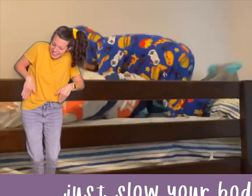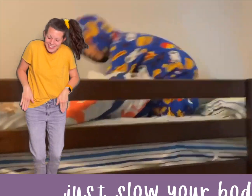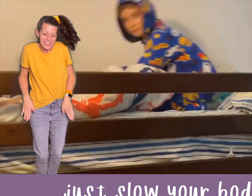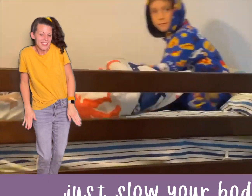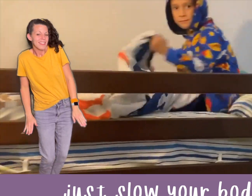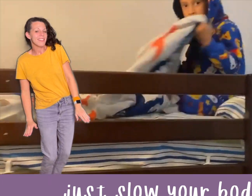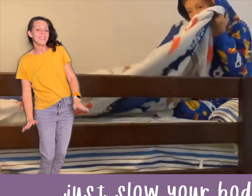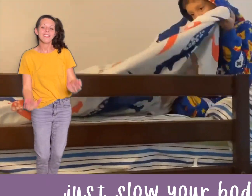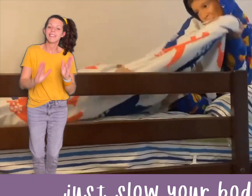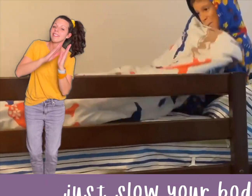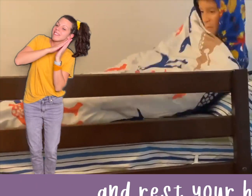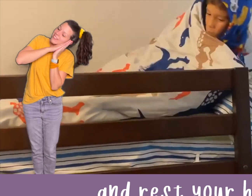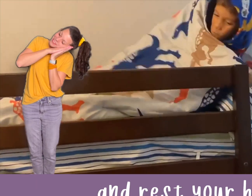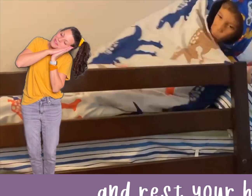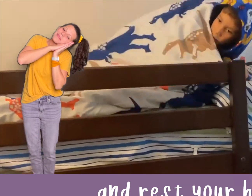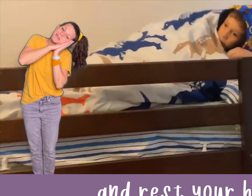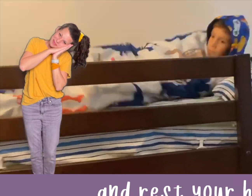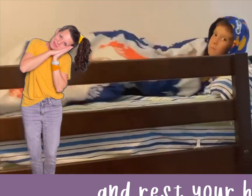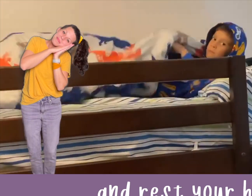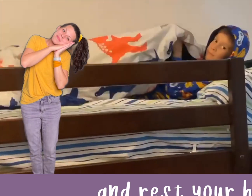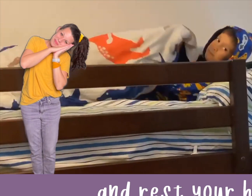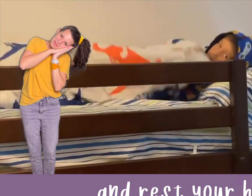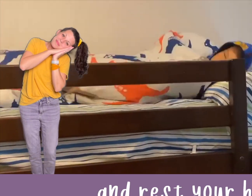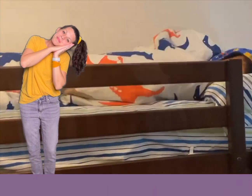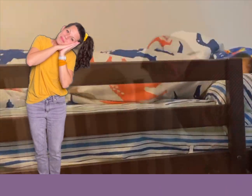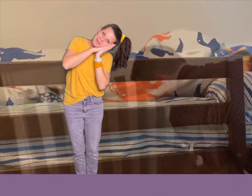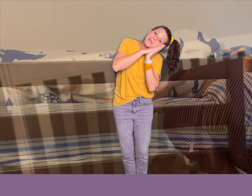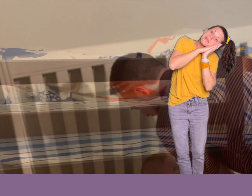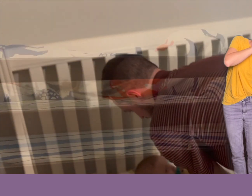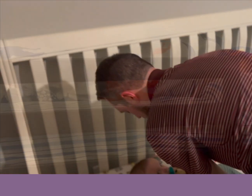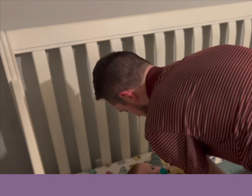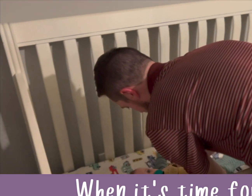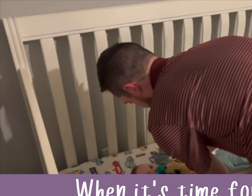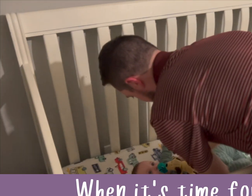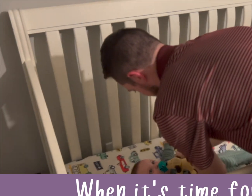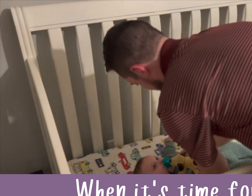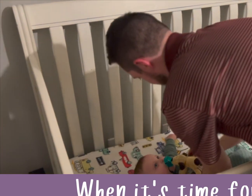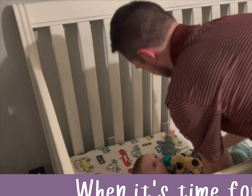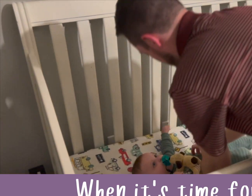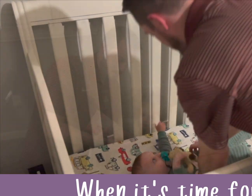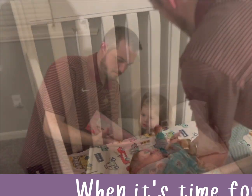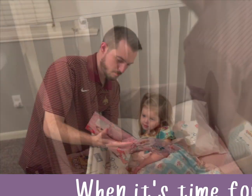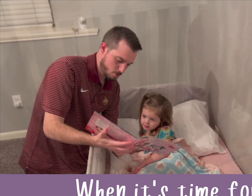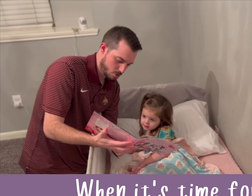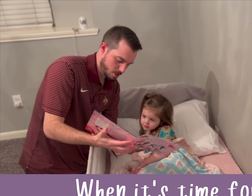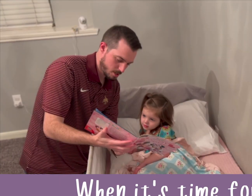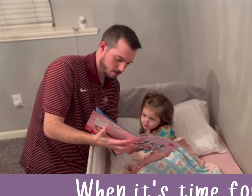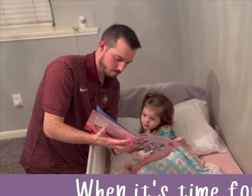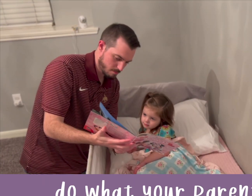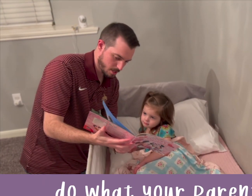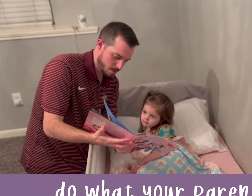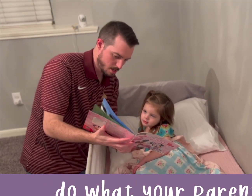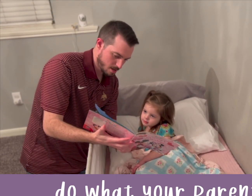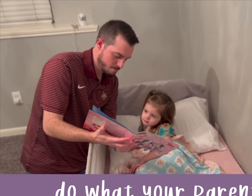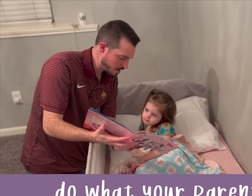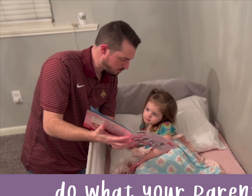your body down and rest your head. When it's time for bed, do what your